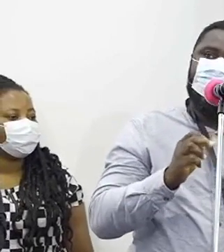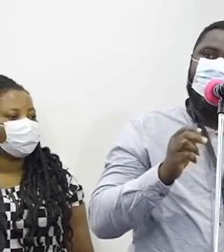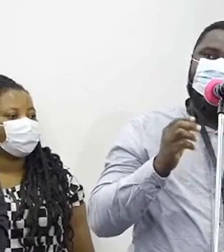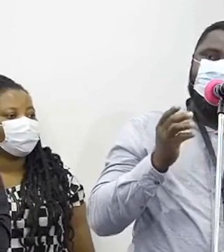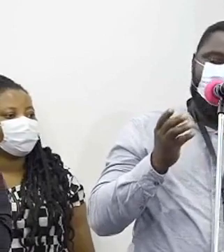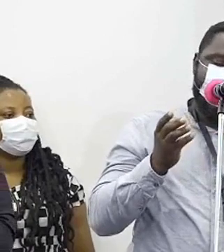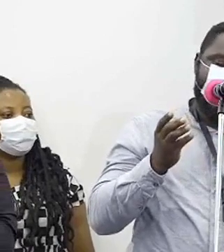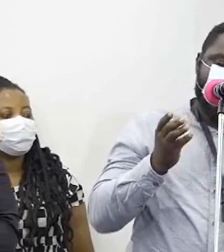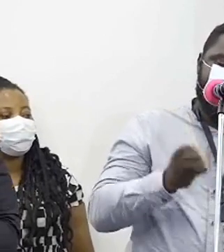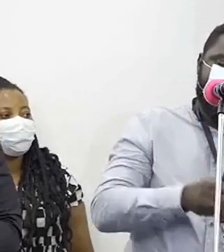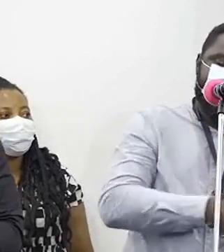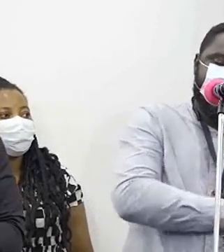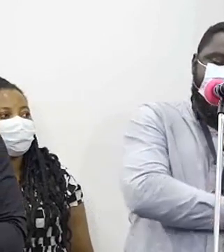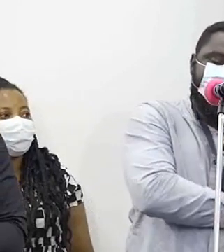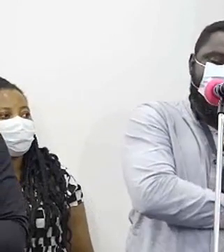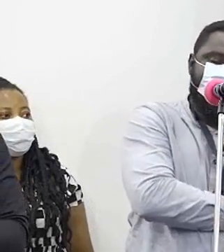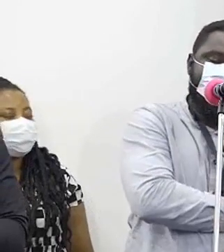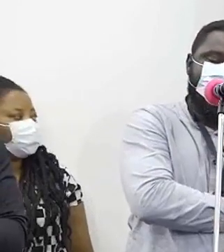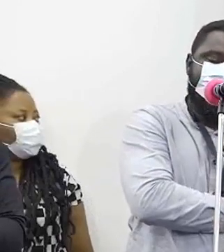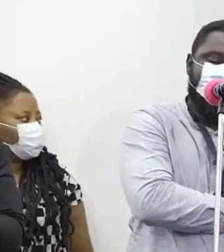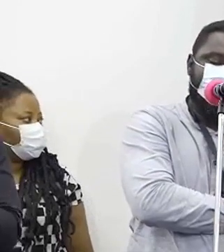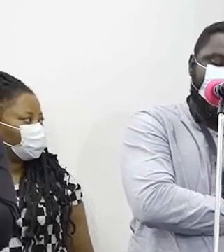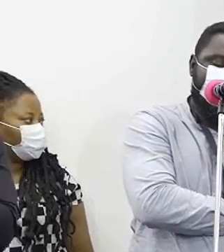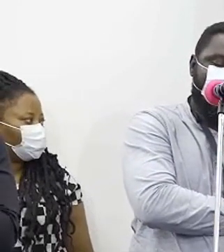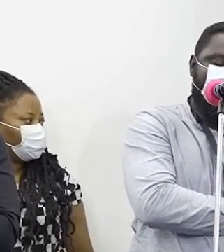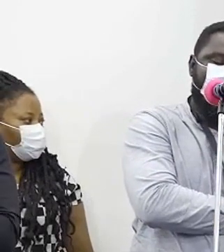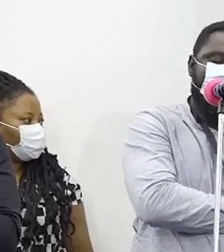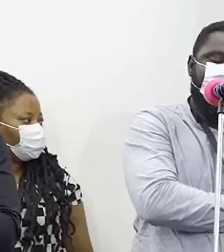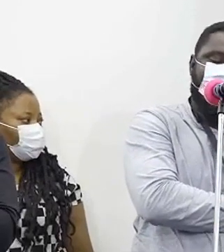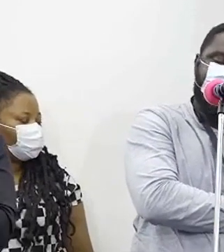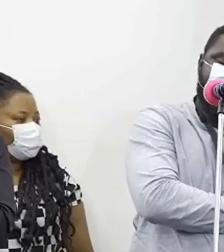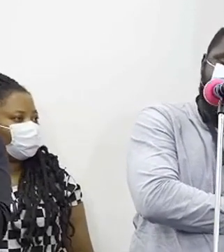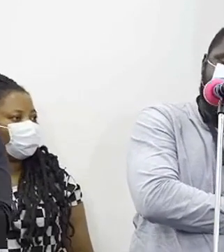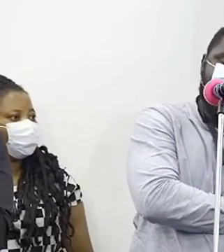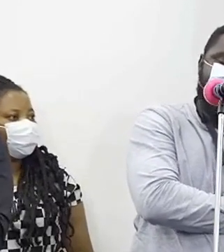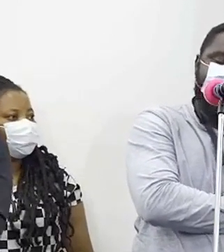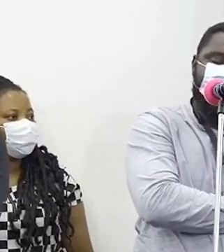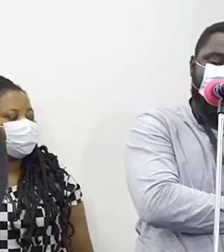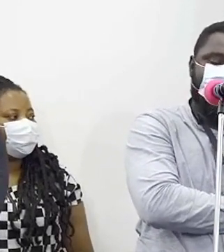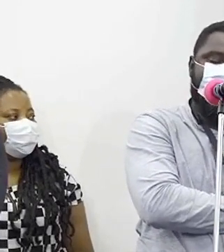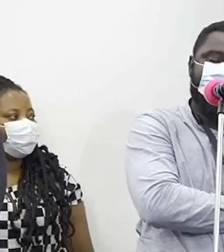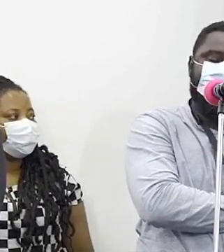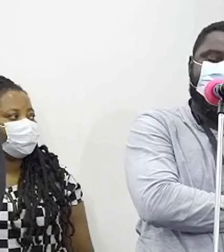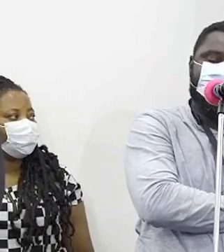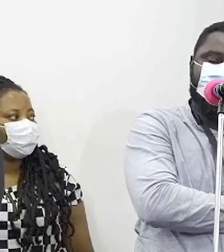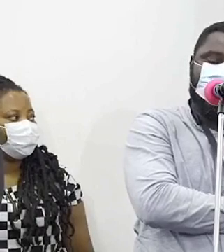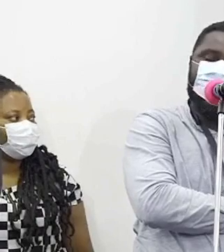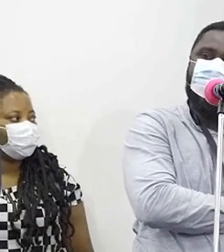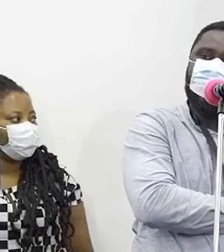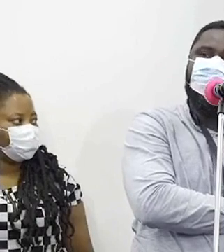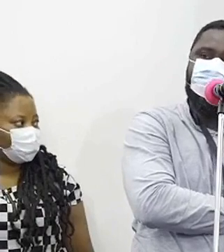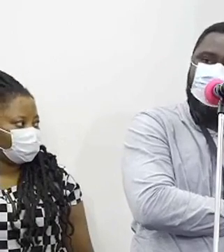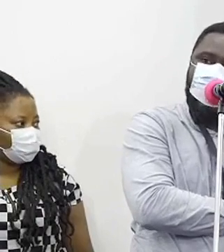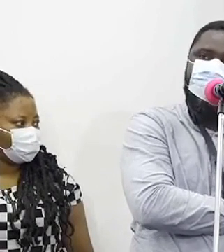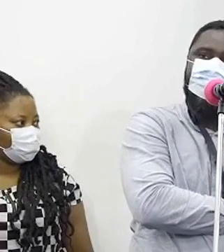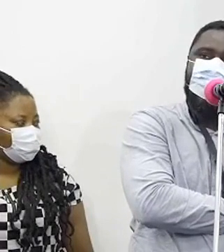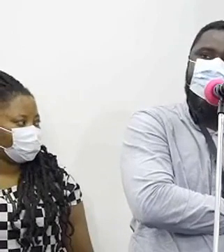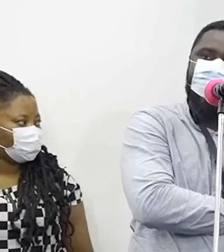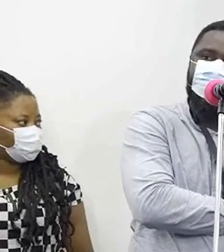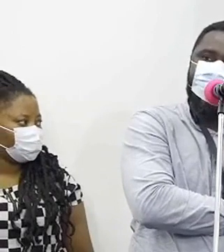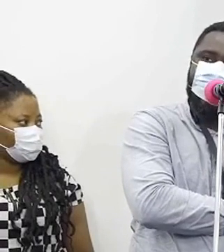And then if someone is tested and asked to self-isolate, while the person awaits the results, how do we ensure that that person